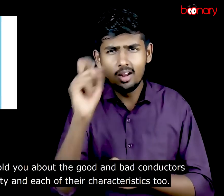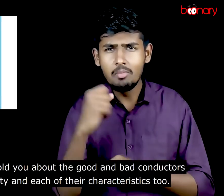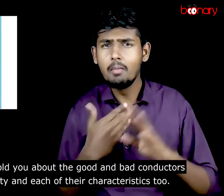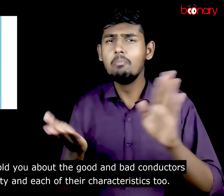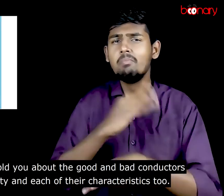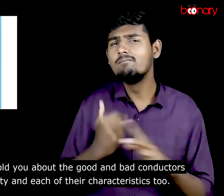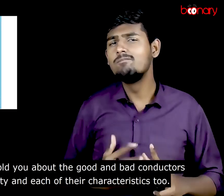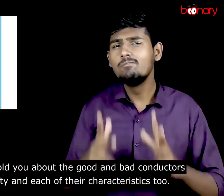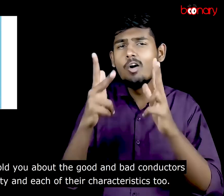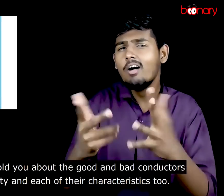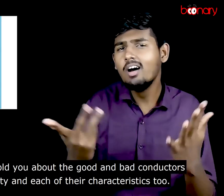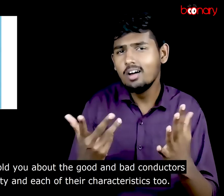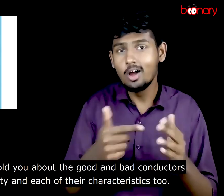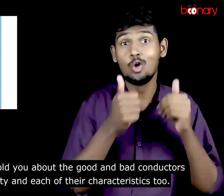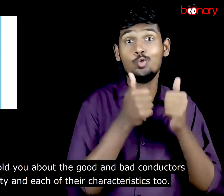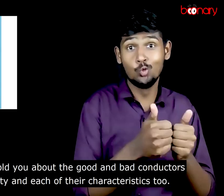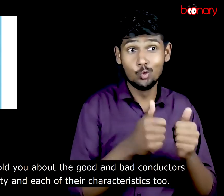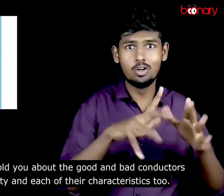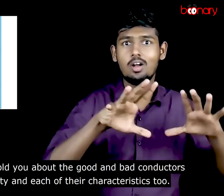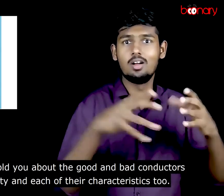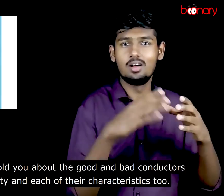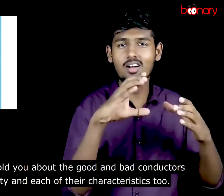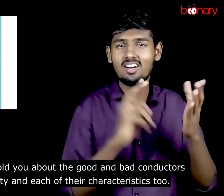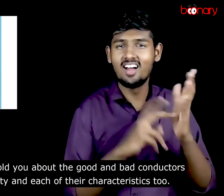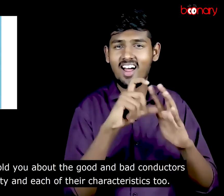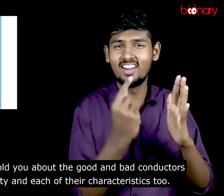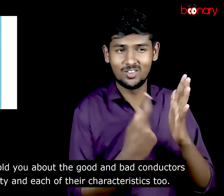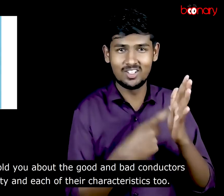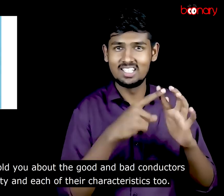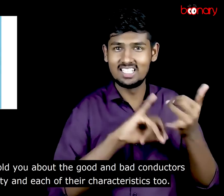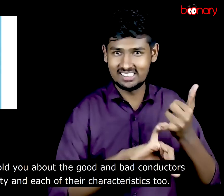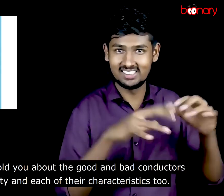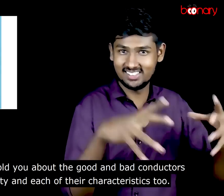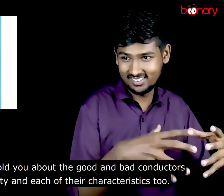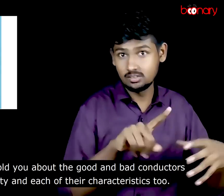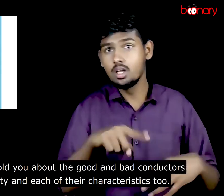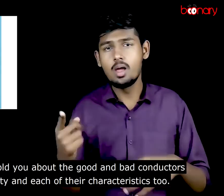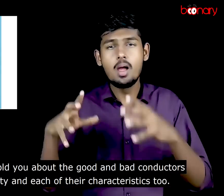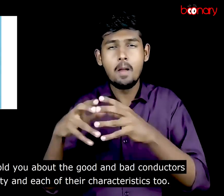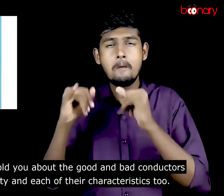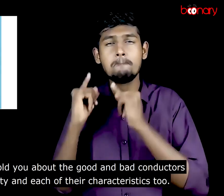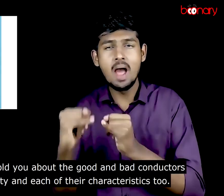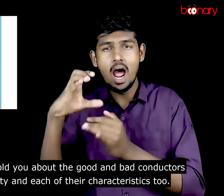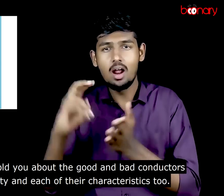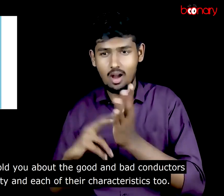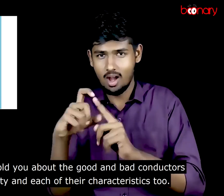Remember, I told you about the good conductors and bad conductors of